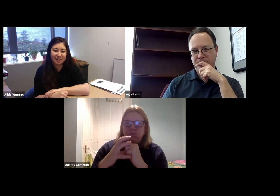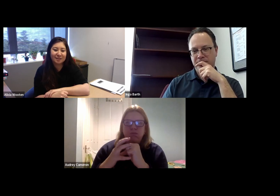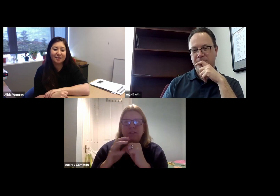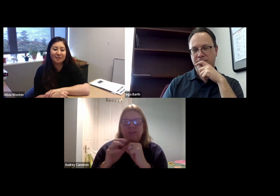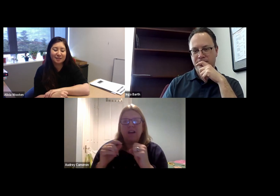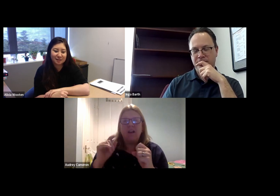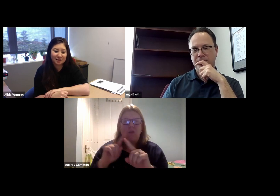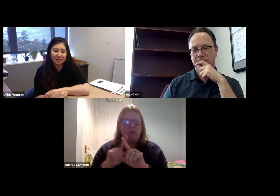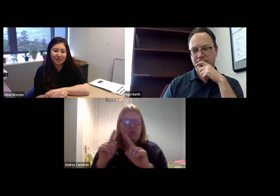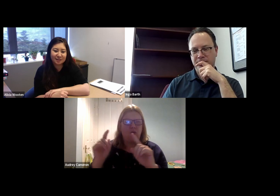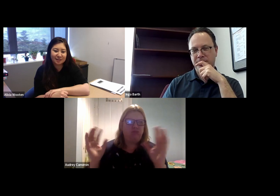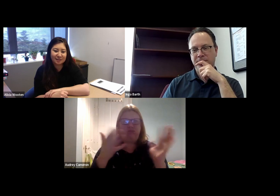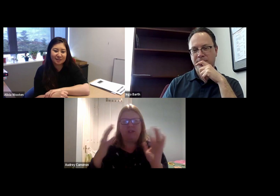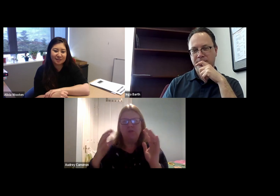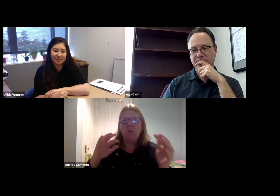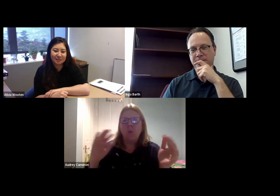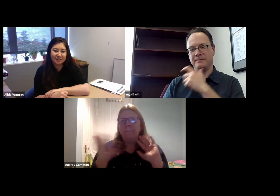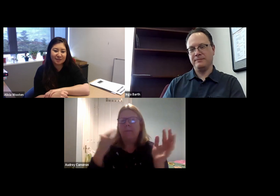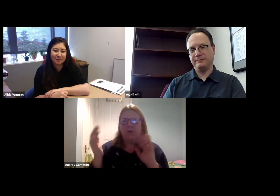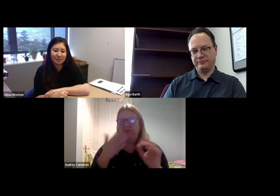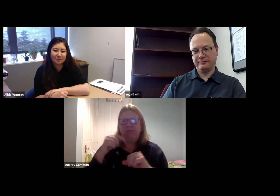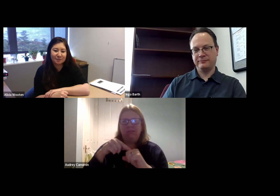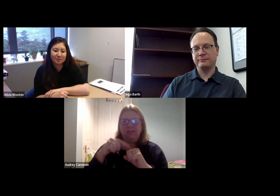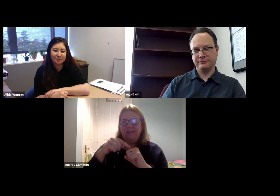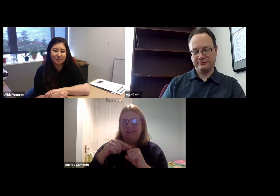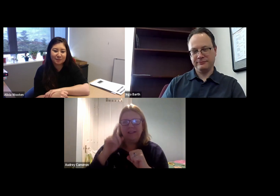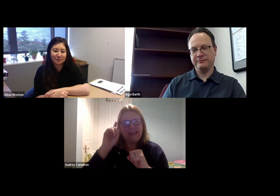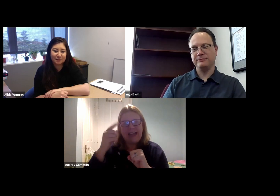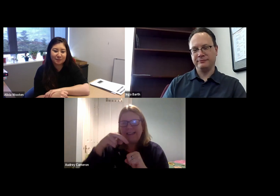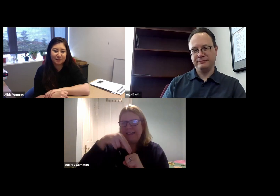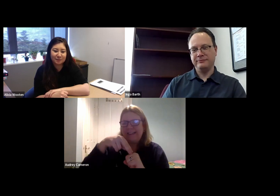light. There's a lot of CO2. It's very dark.